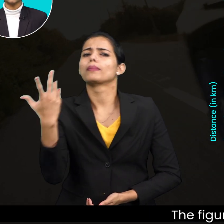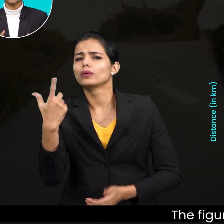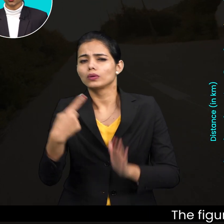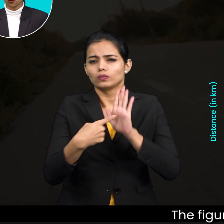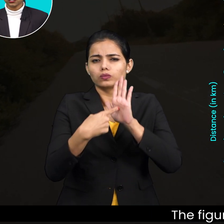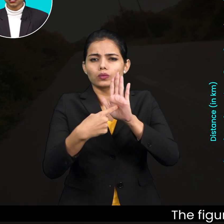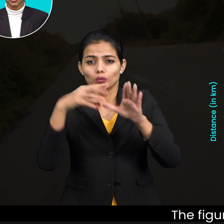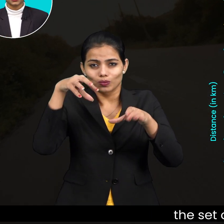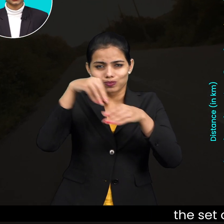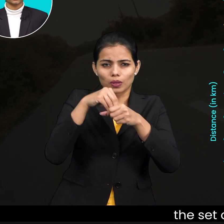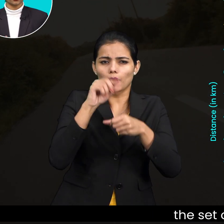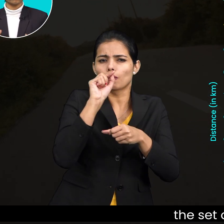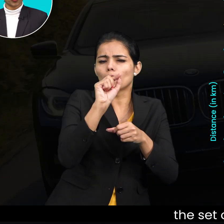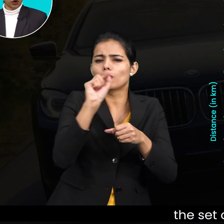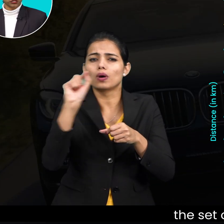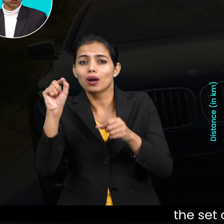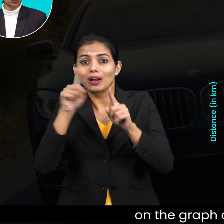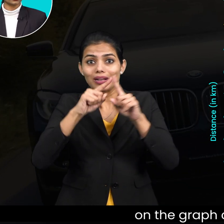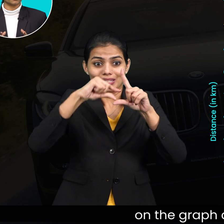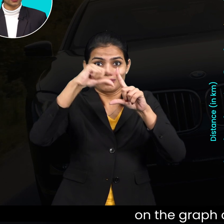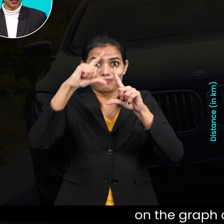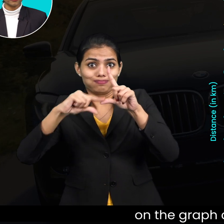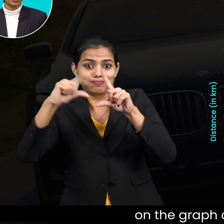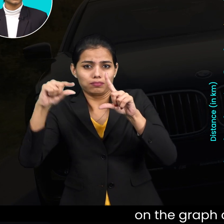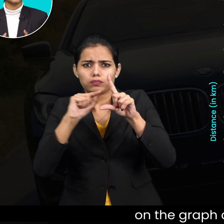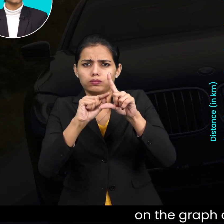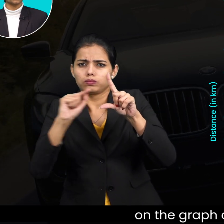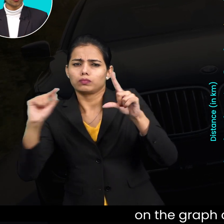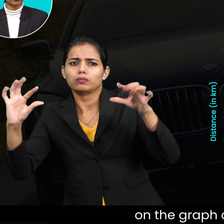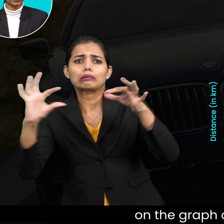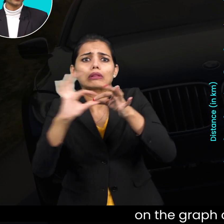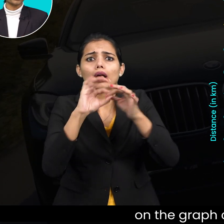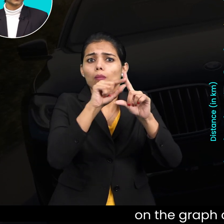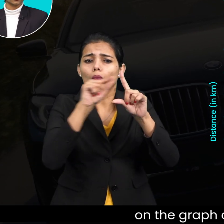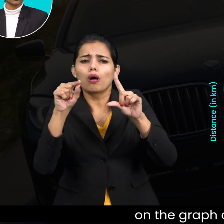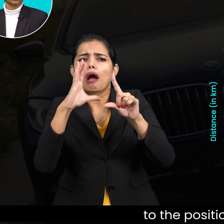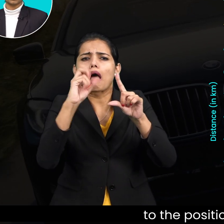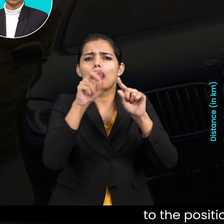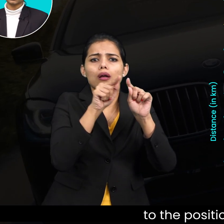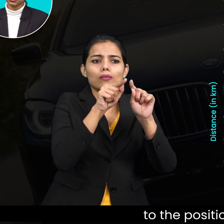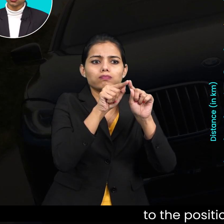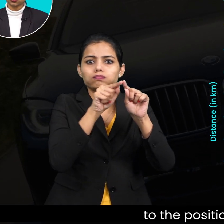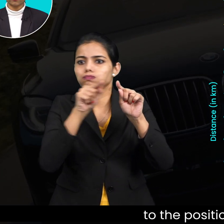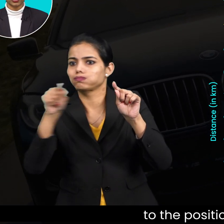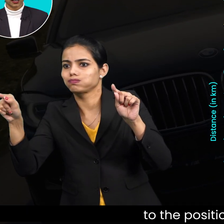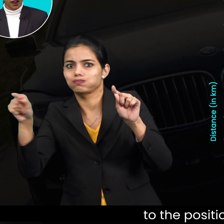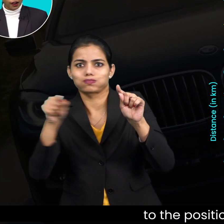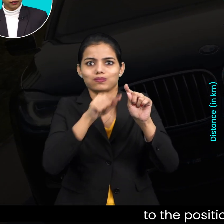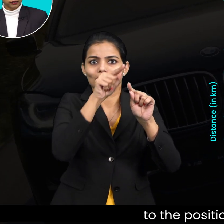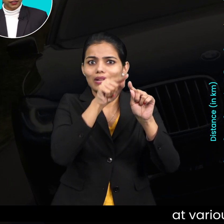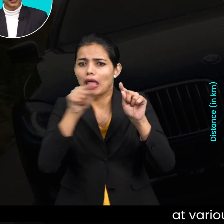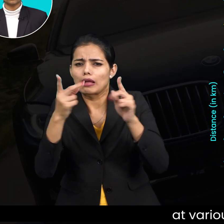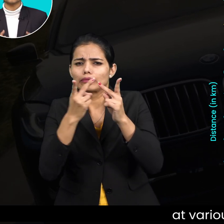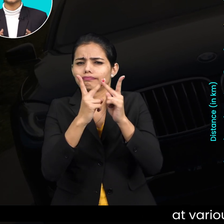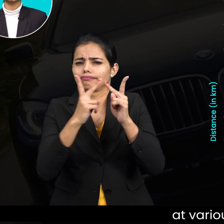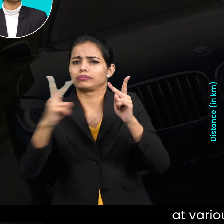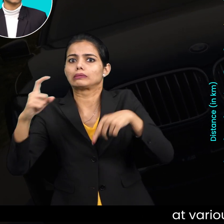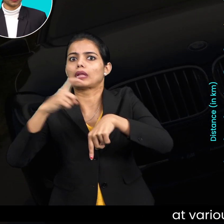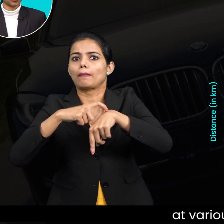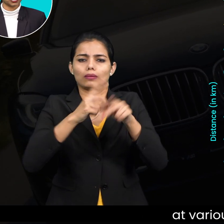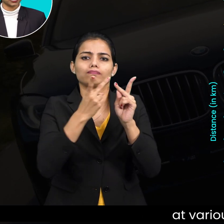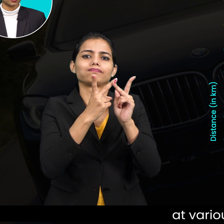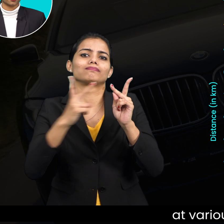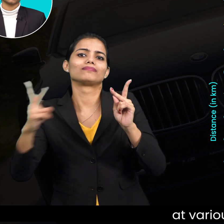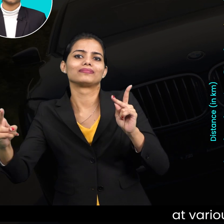The figure shows the set of points on the graph corresponding to the positions of the car at